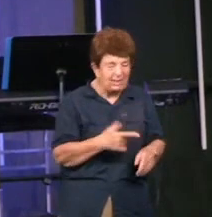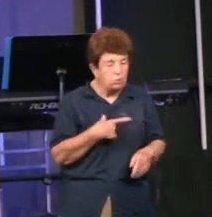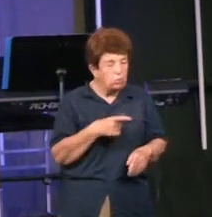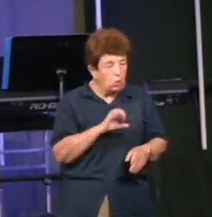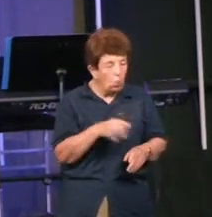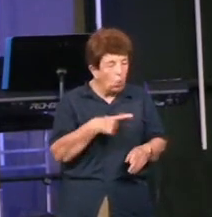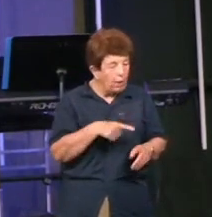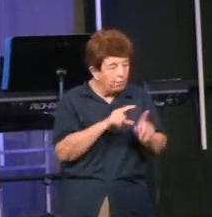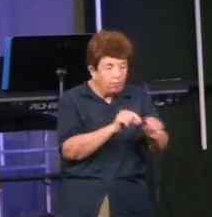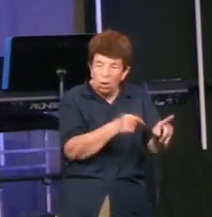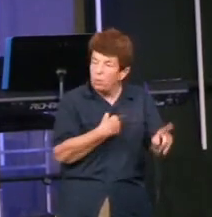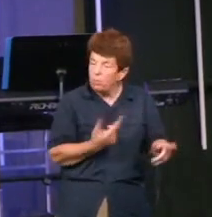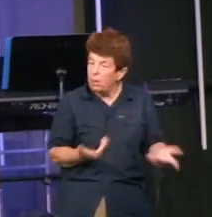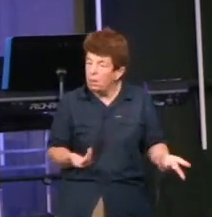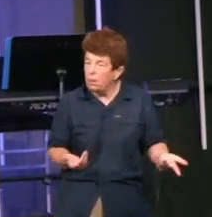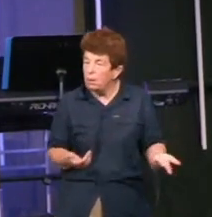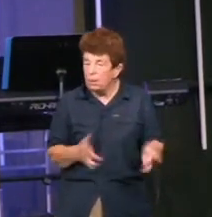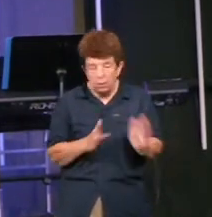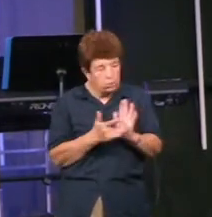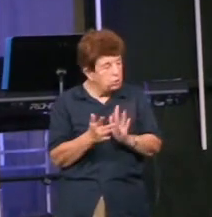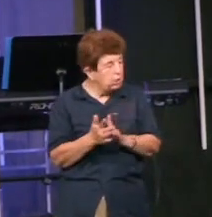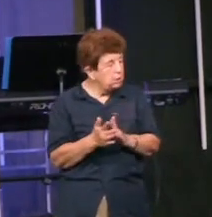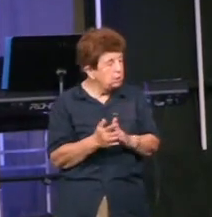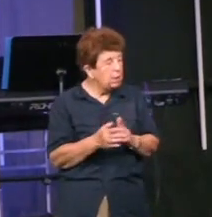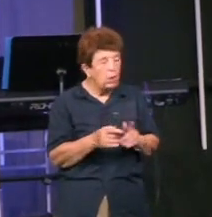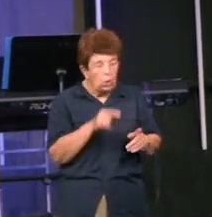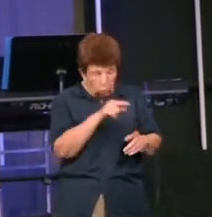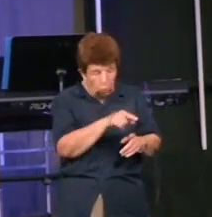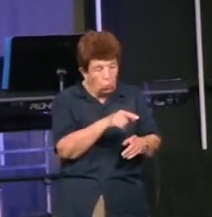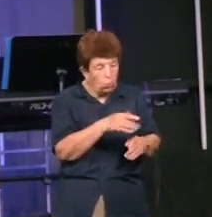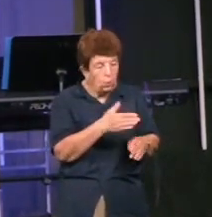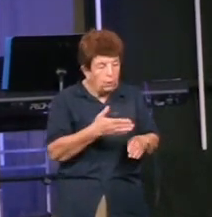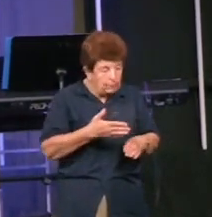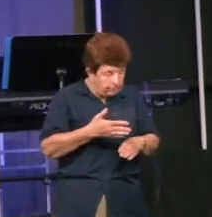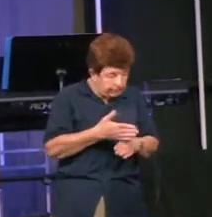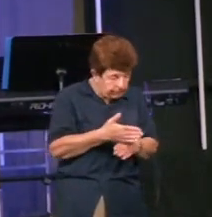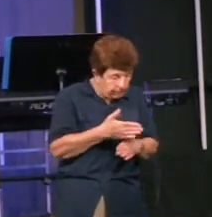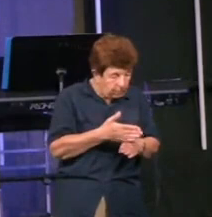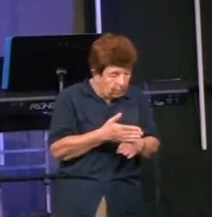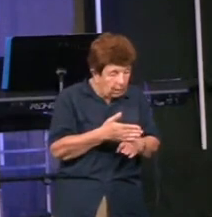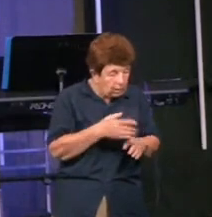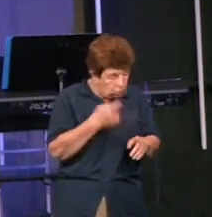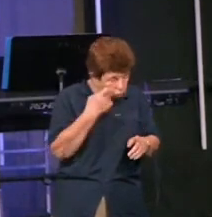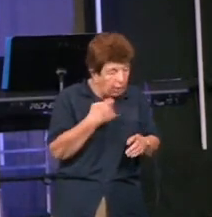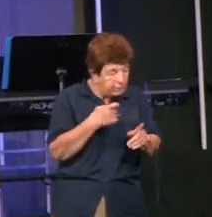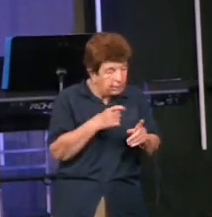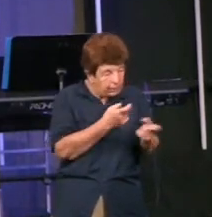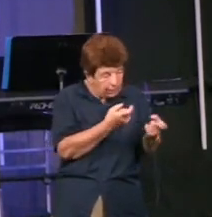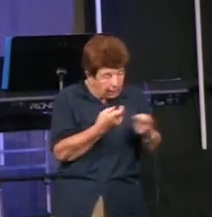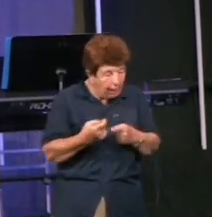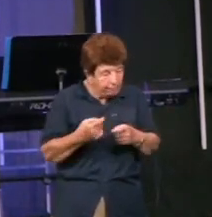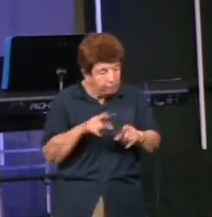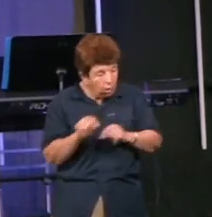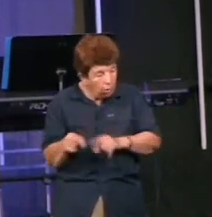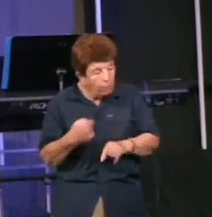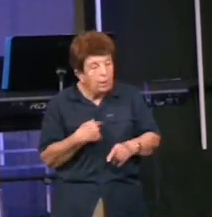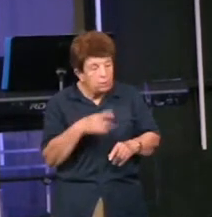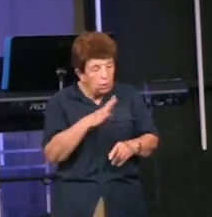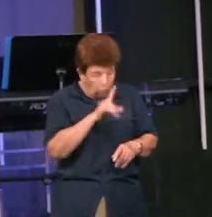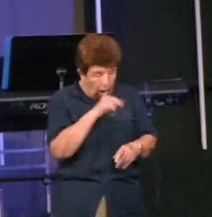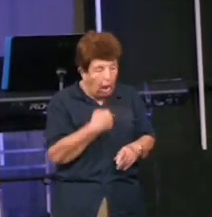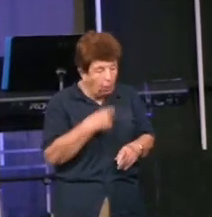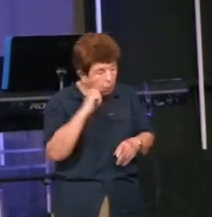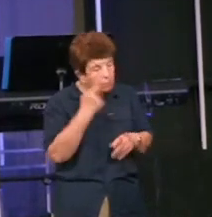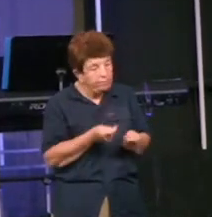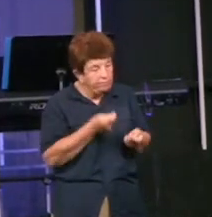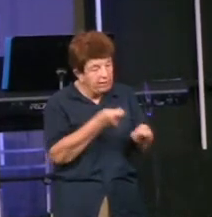me. Jesus goes, you've put so much effort into following me in the hopes that I will feed you bread again